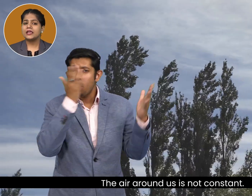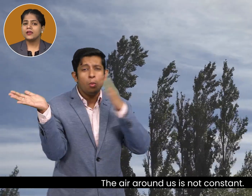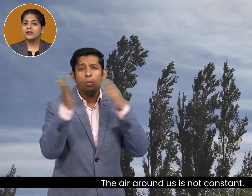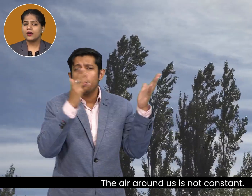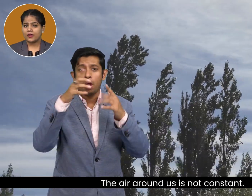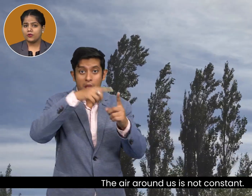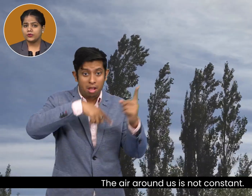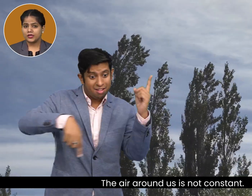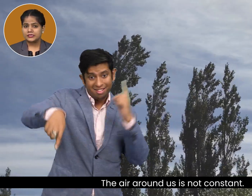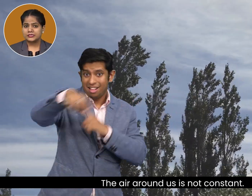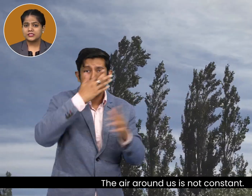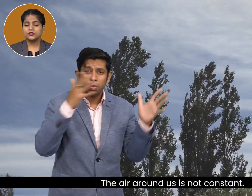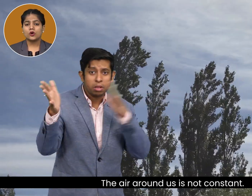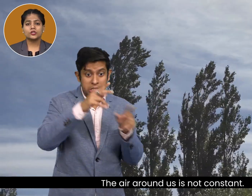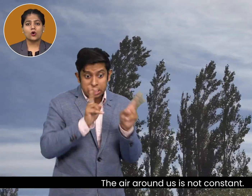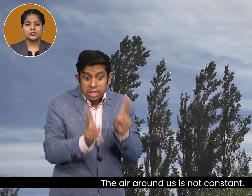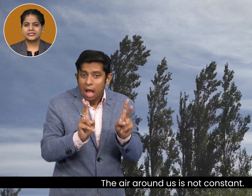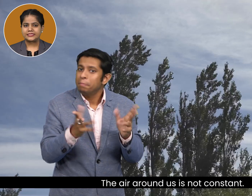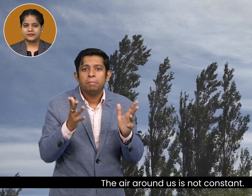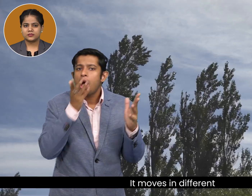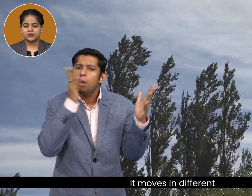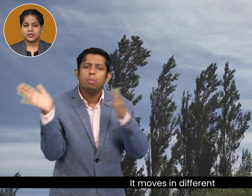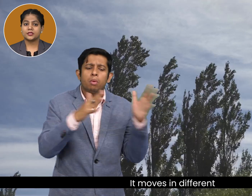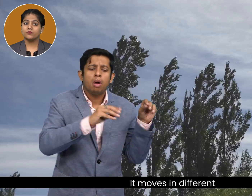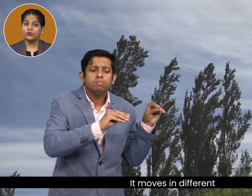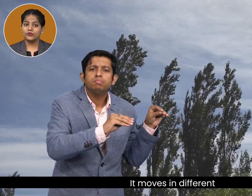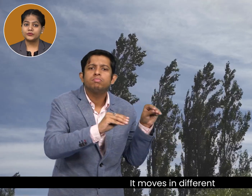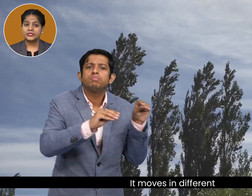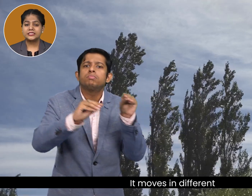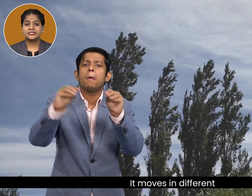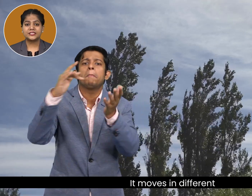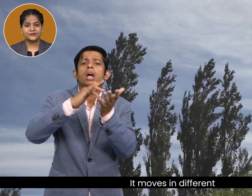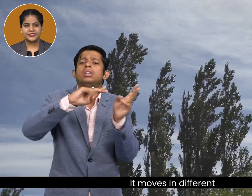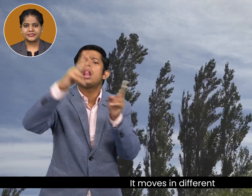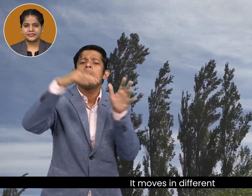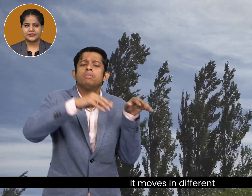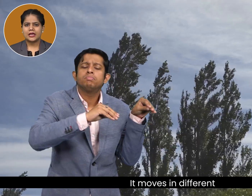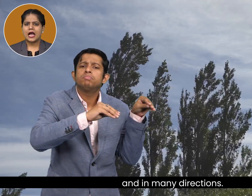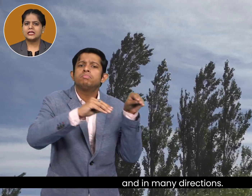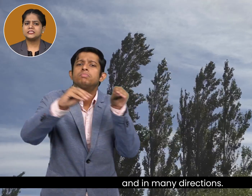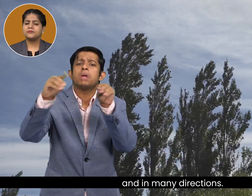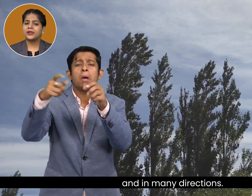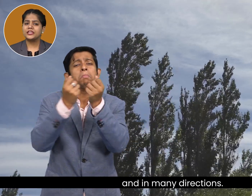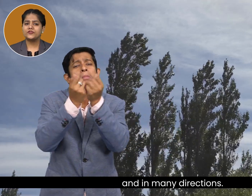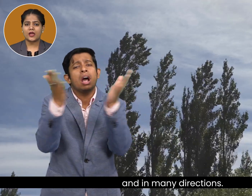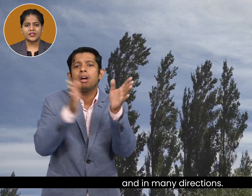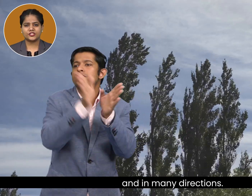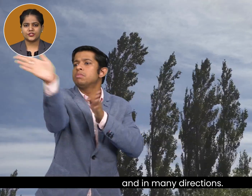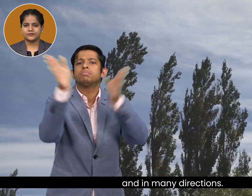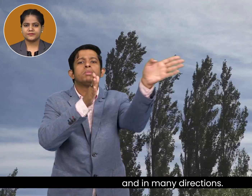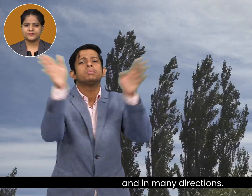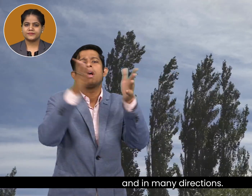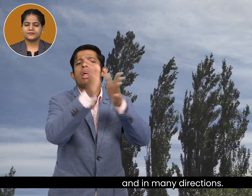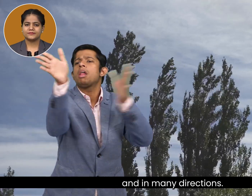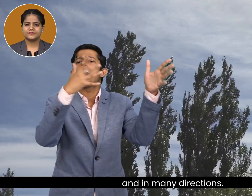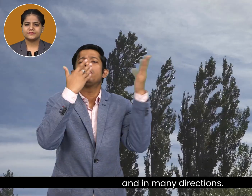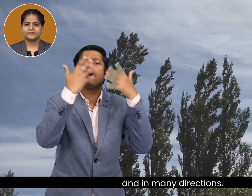The air around us is not constant. It moves in different and in many